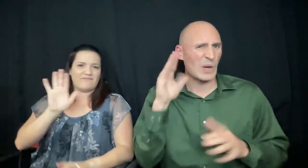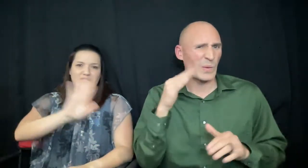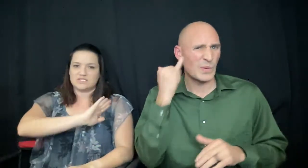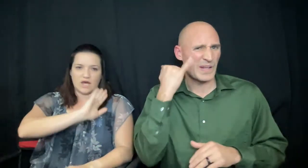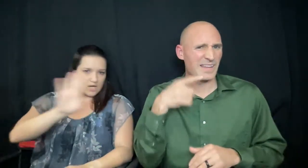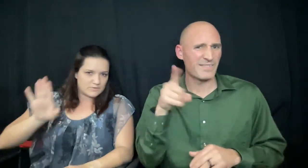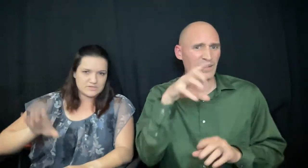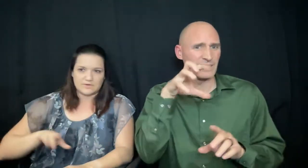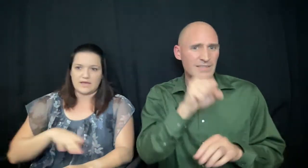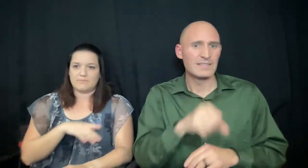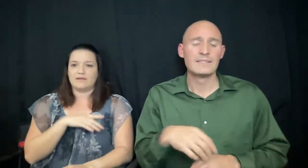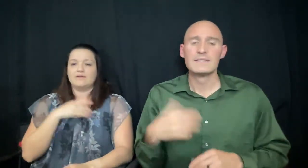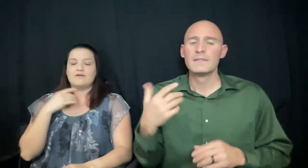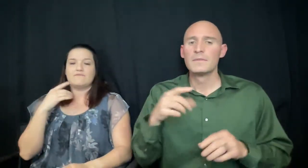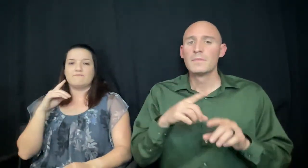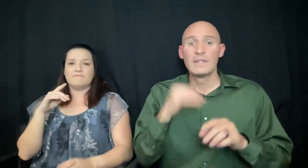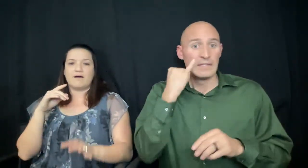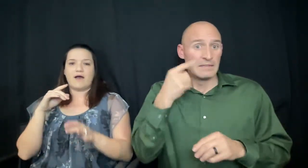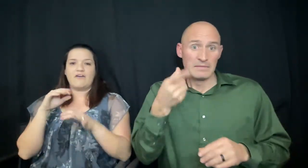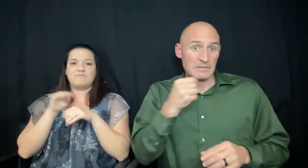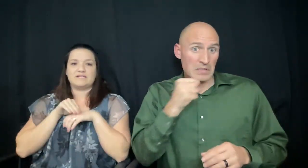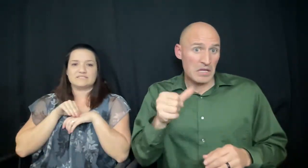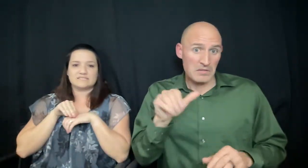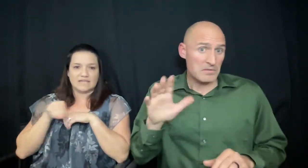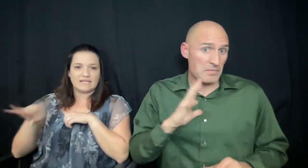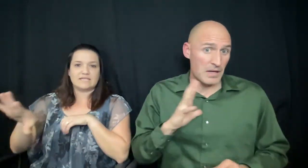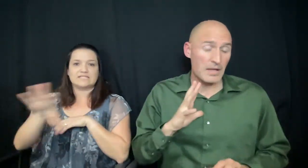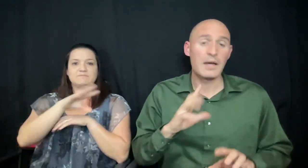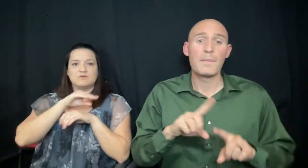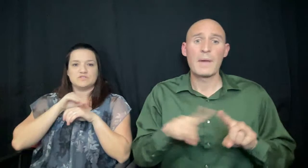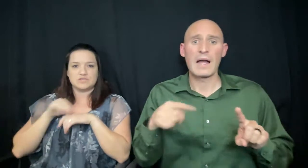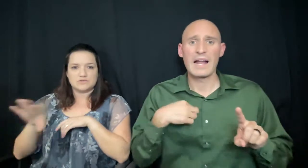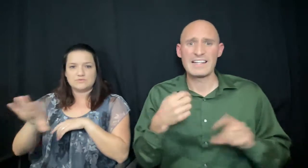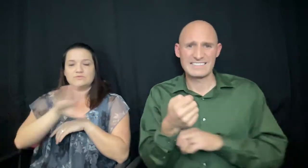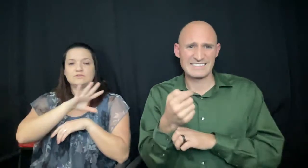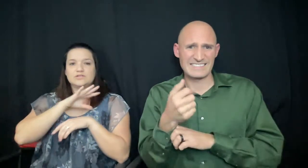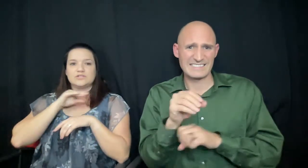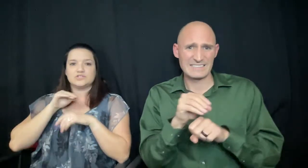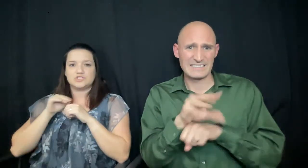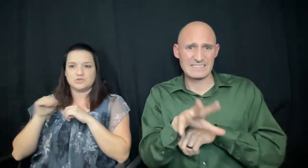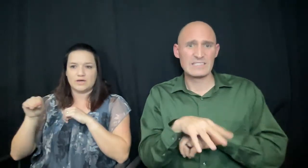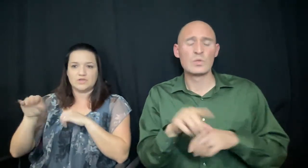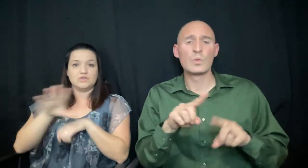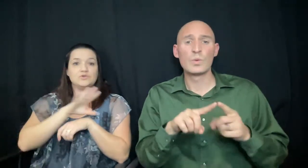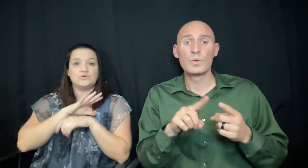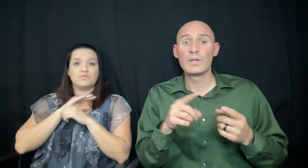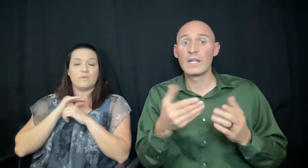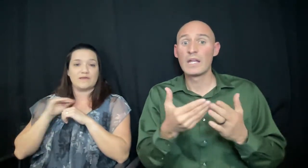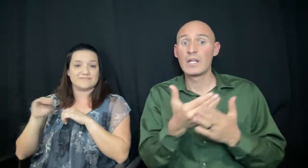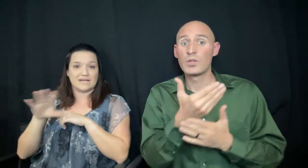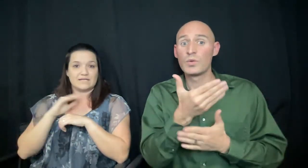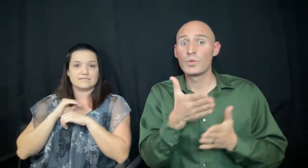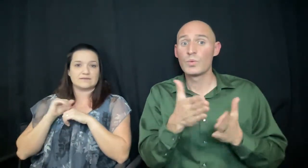that's 100% okay. But I've been slightly exposing you to a new way of signing